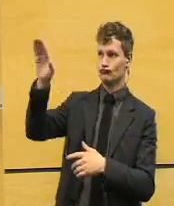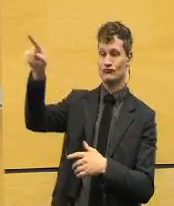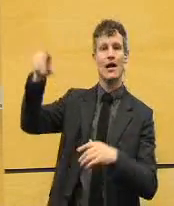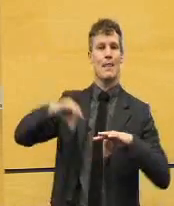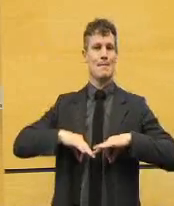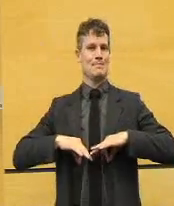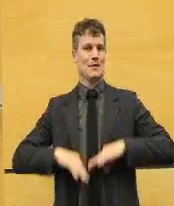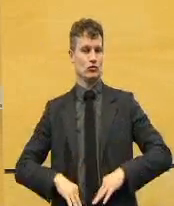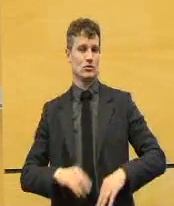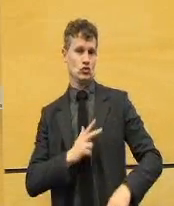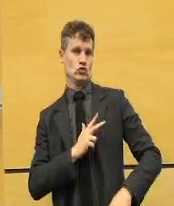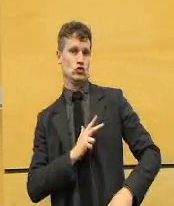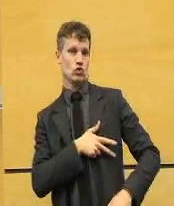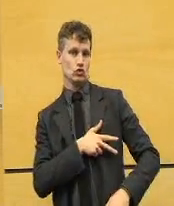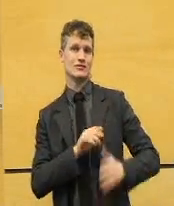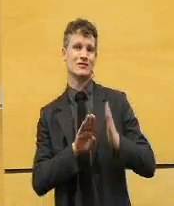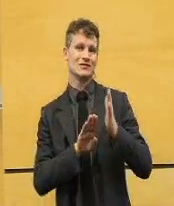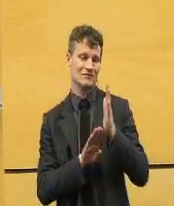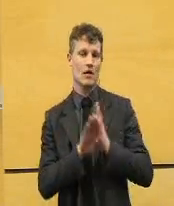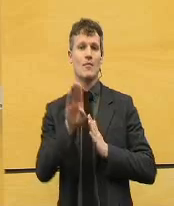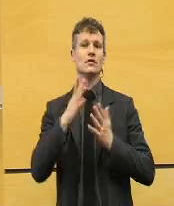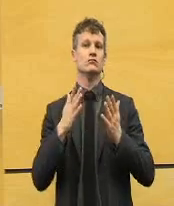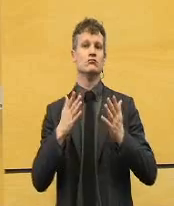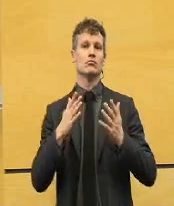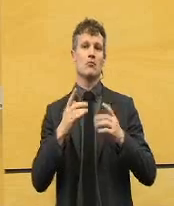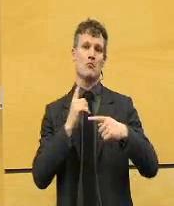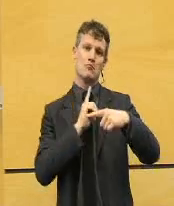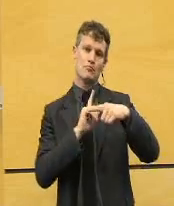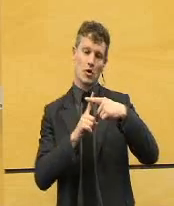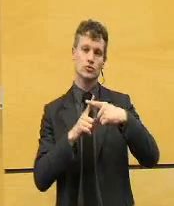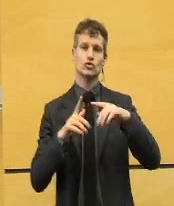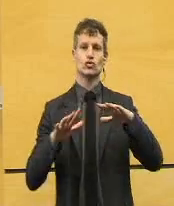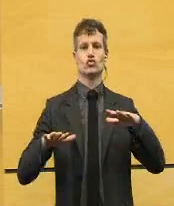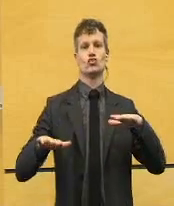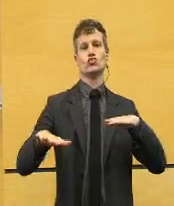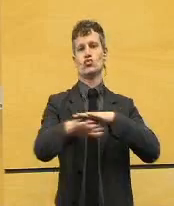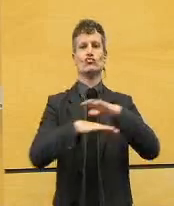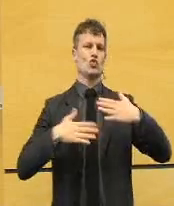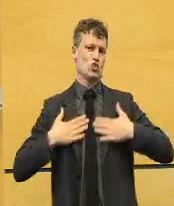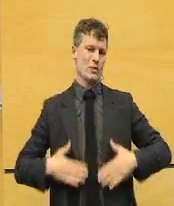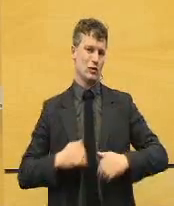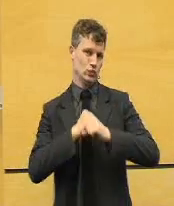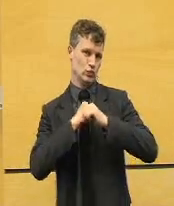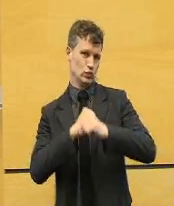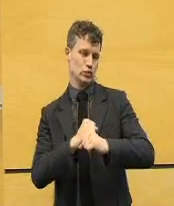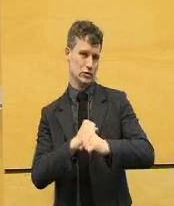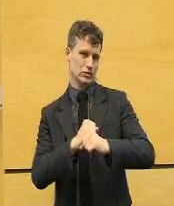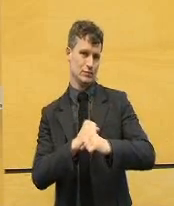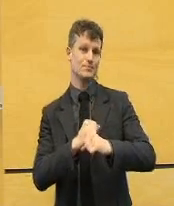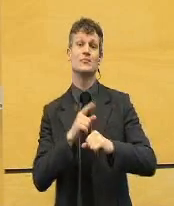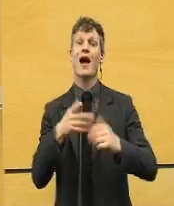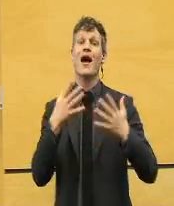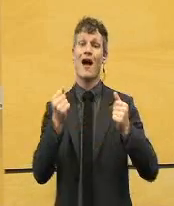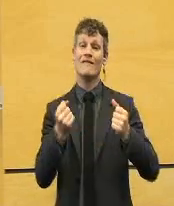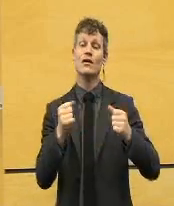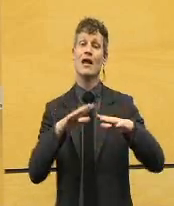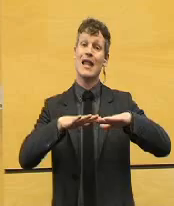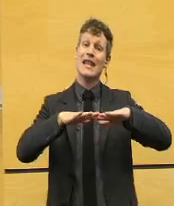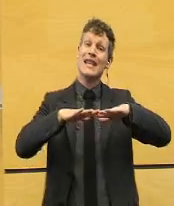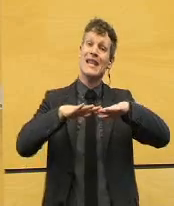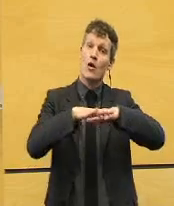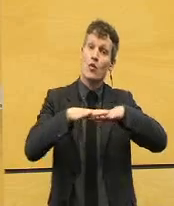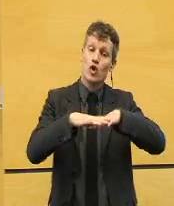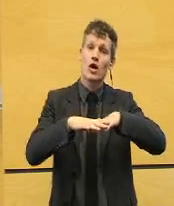Human Security and its provincial officer or through network of organizations